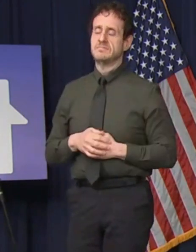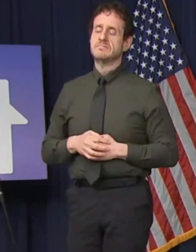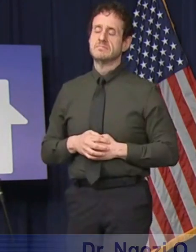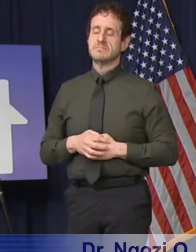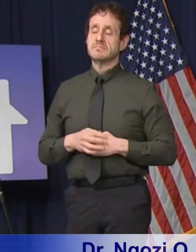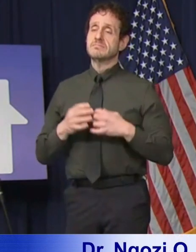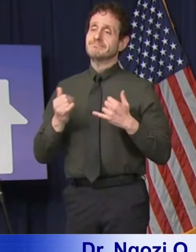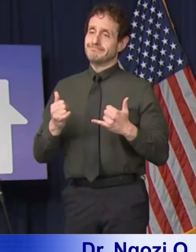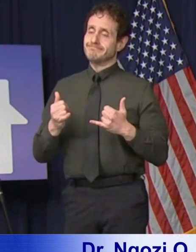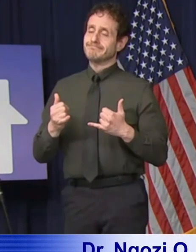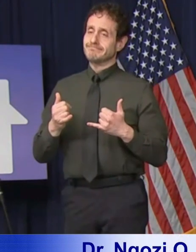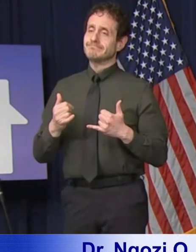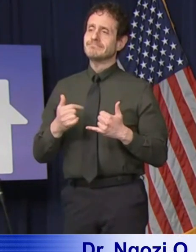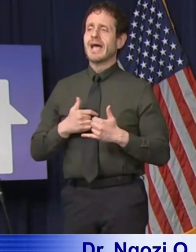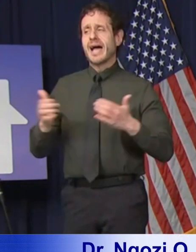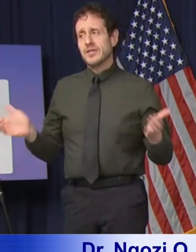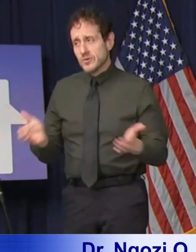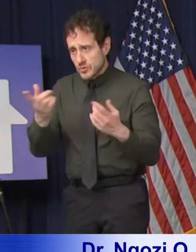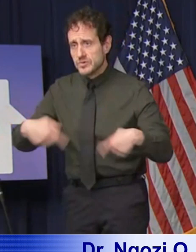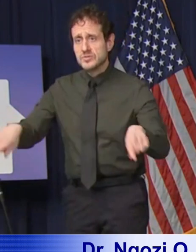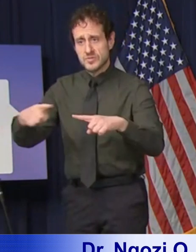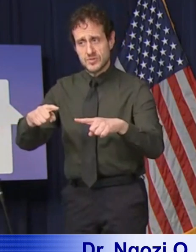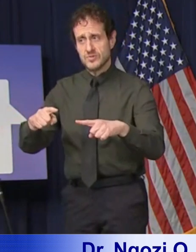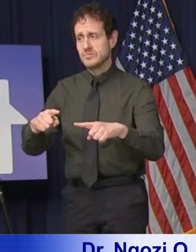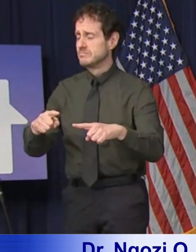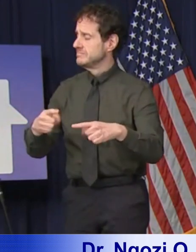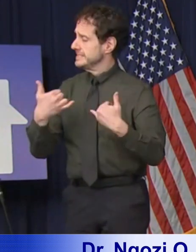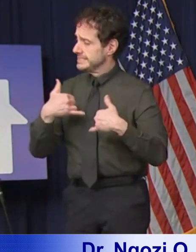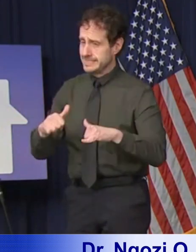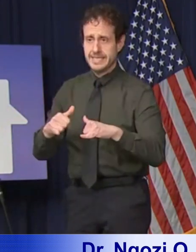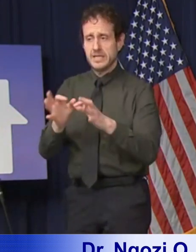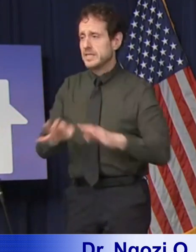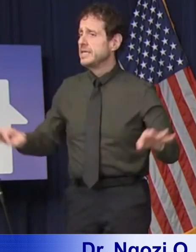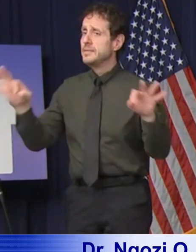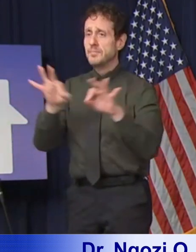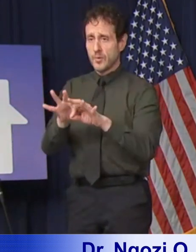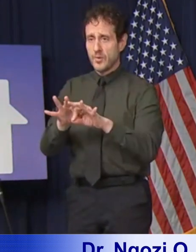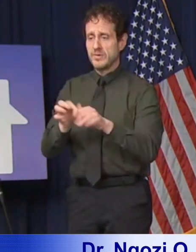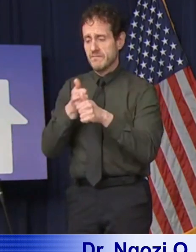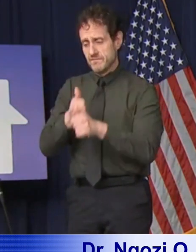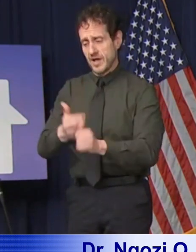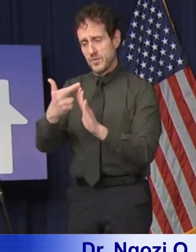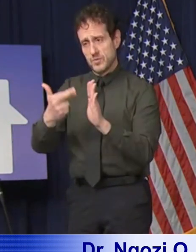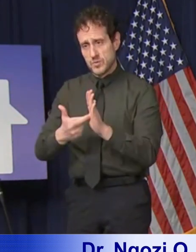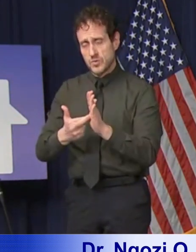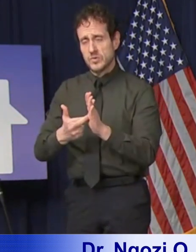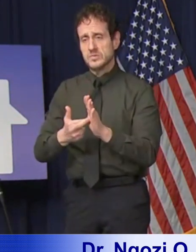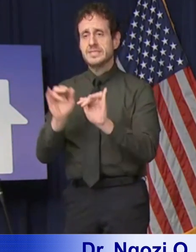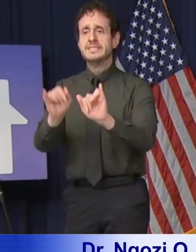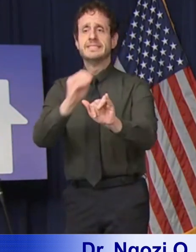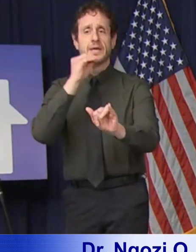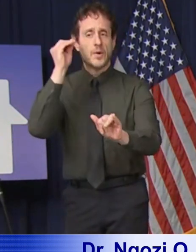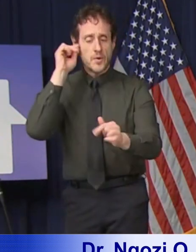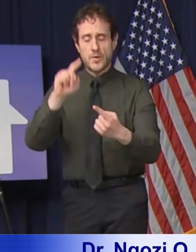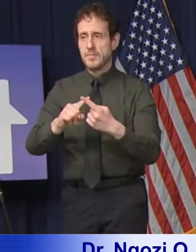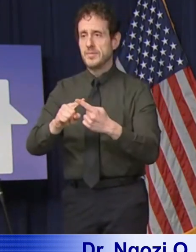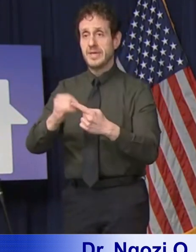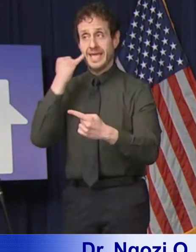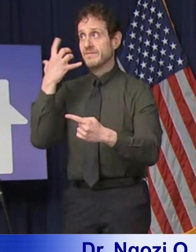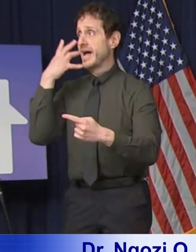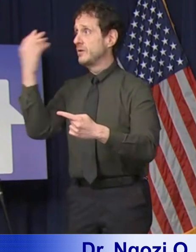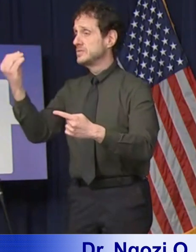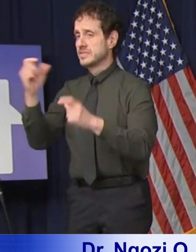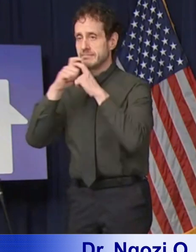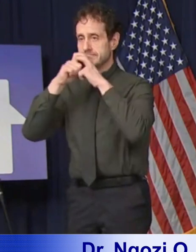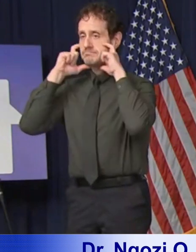Please allow me to continue to encourage everyone to do their part by staying at home, by wearing masks when outside, by washing their